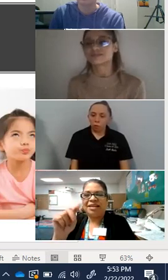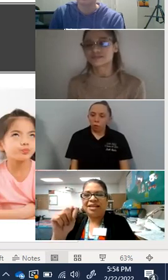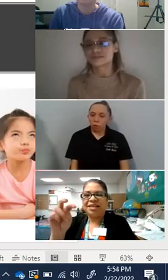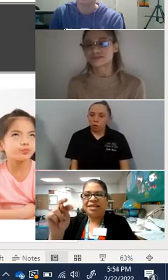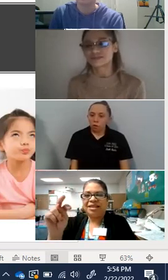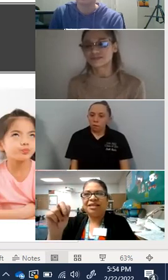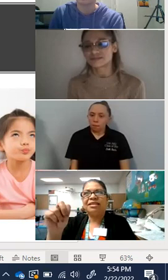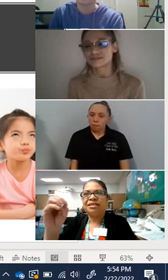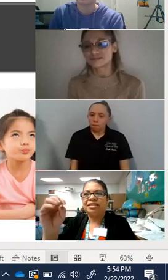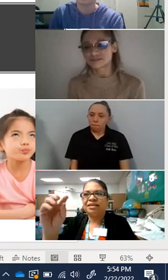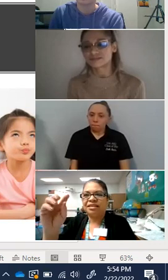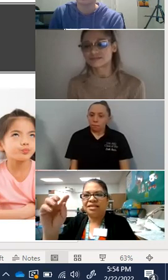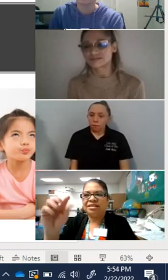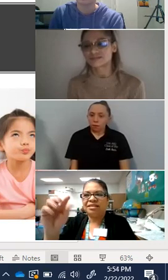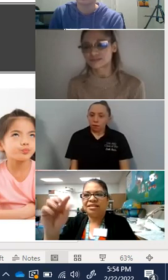So